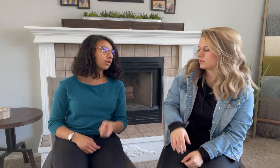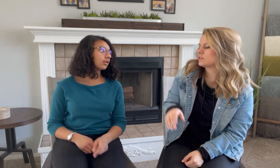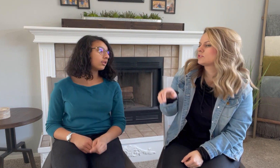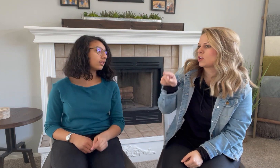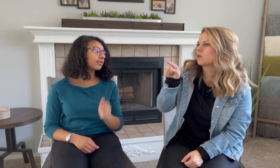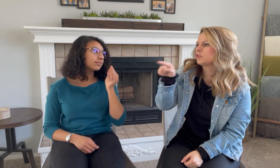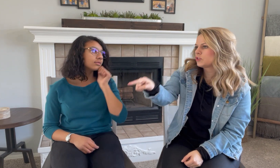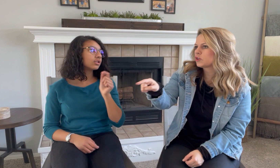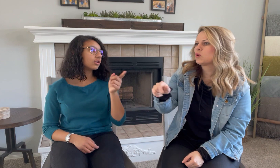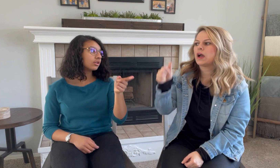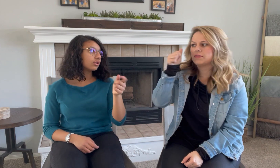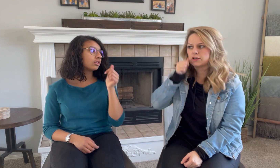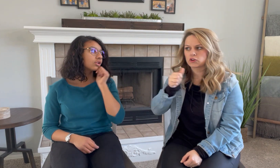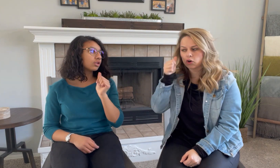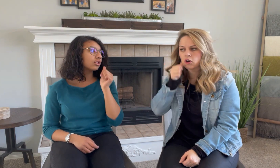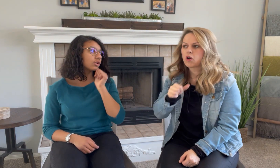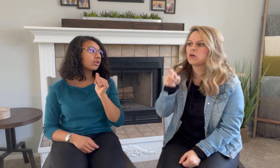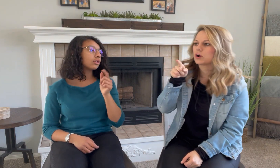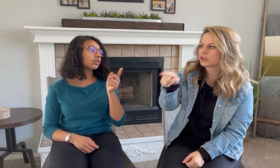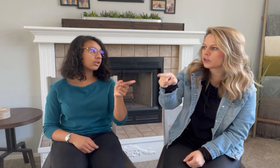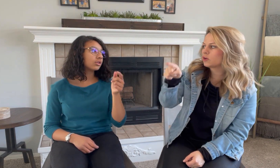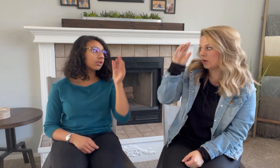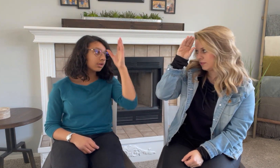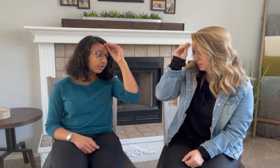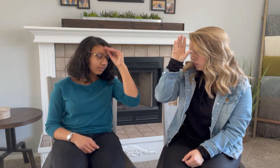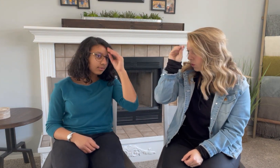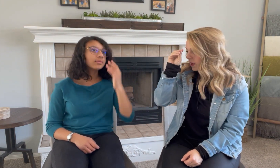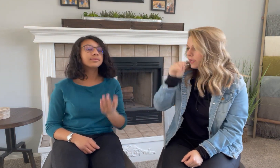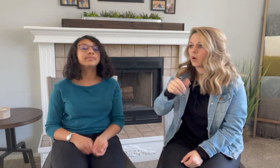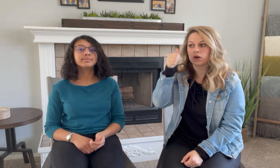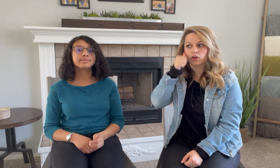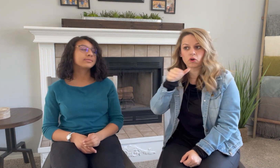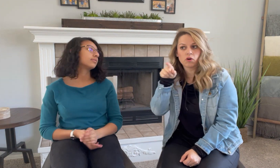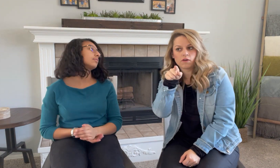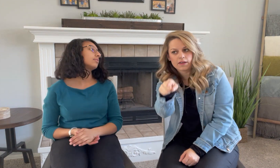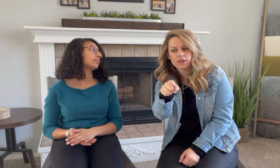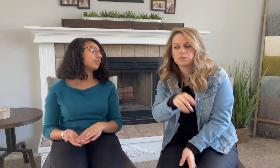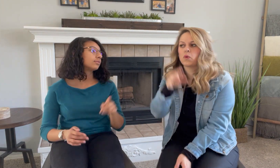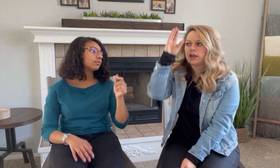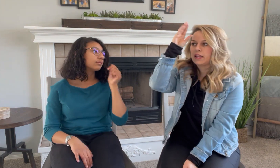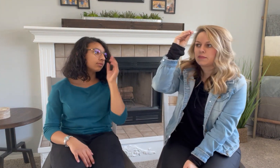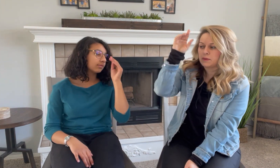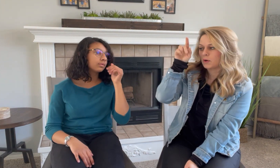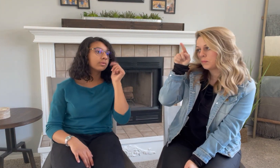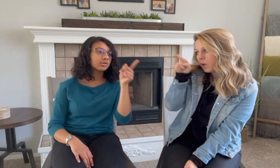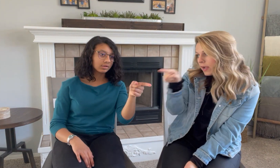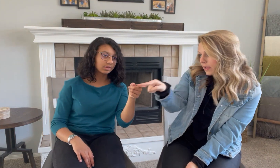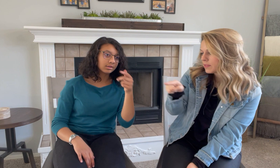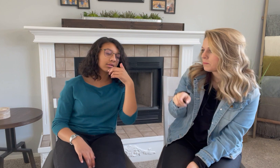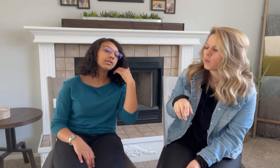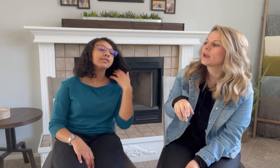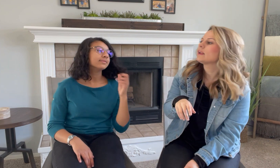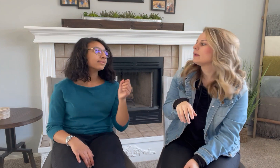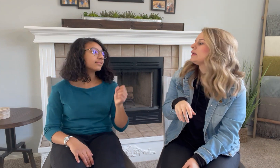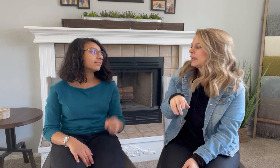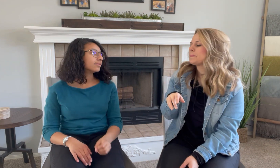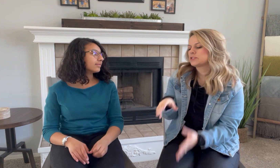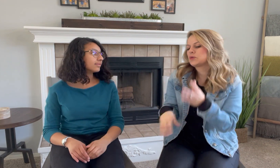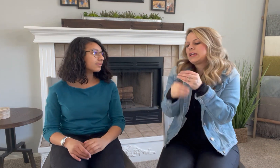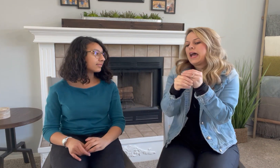Yes, so you and then girl, or you and then boy, or girl and then point, or boy and then point. Yeah, so you can